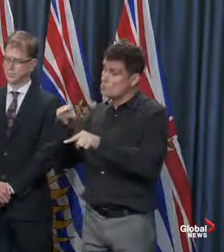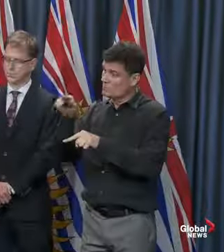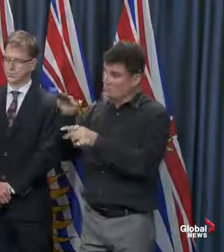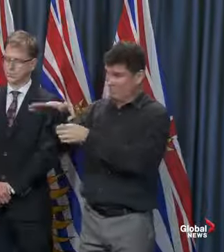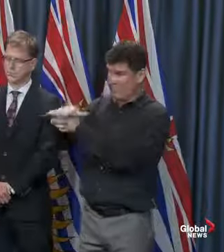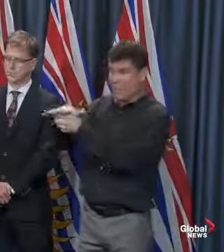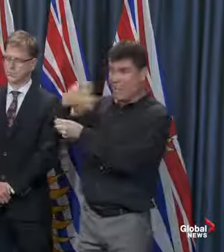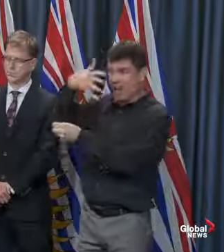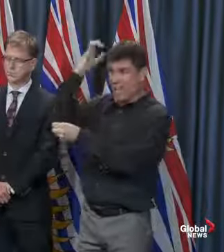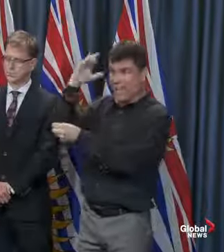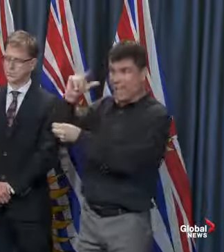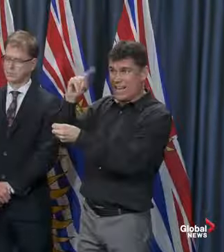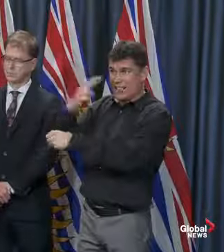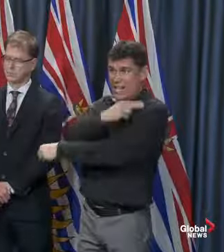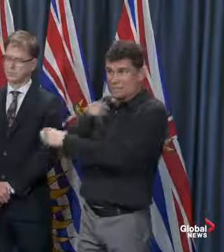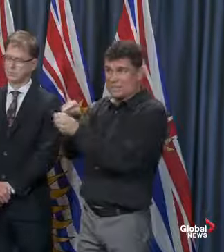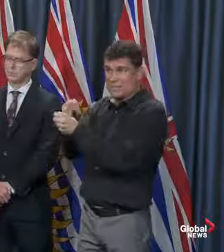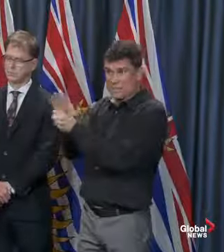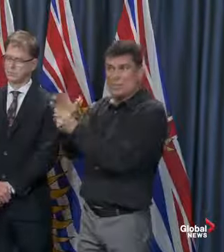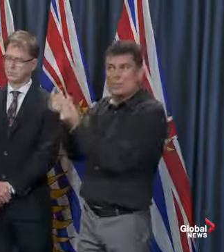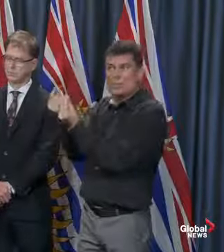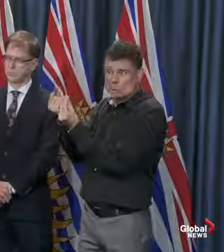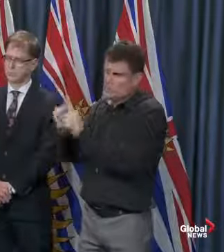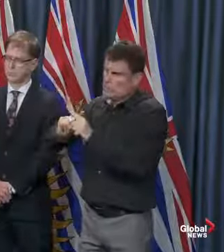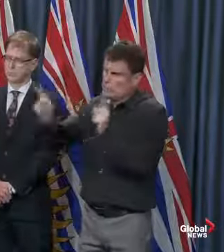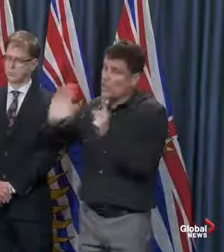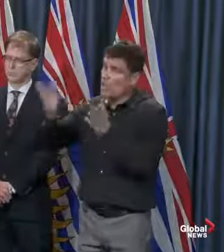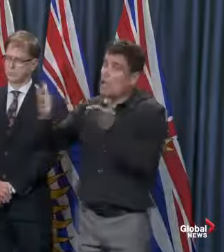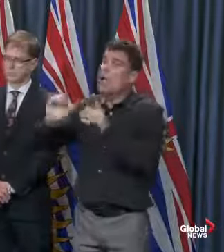on a higher level of response. Yeah.